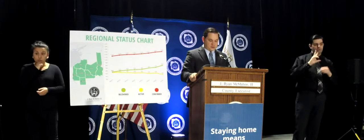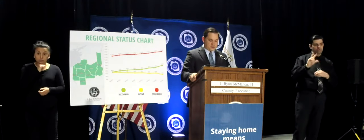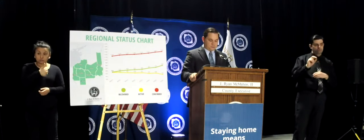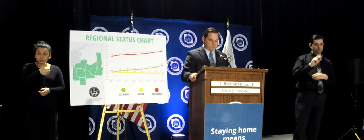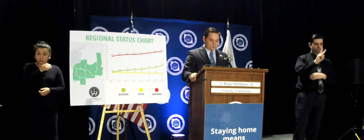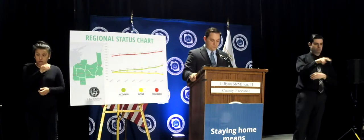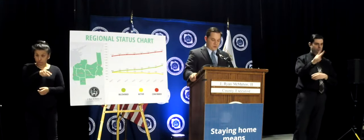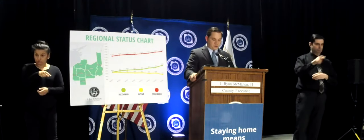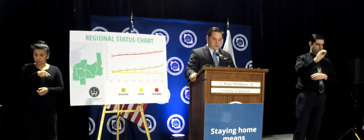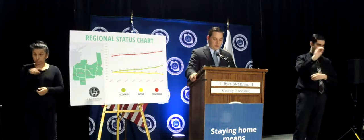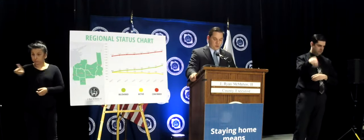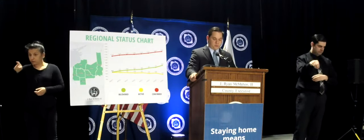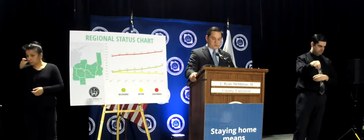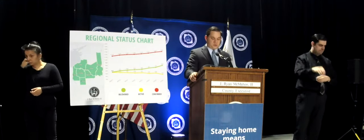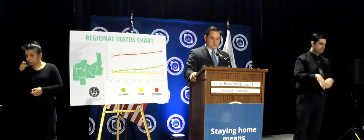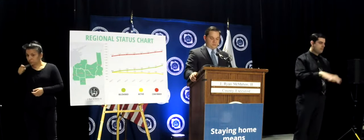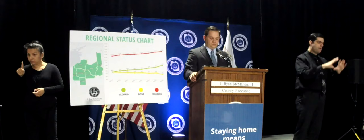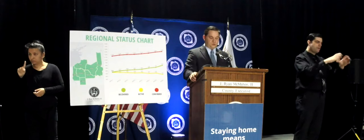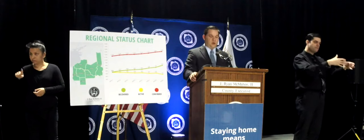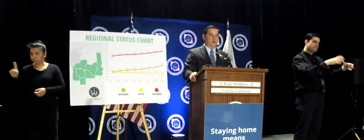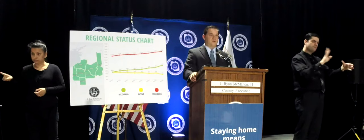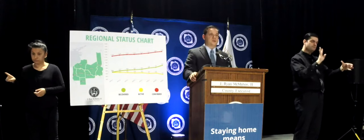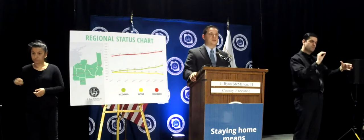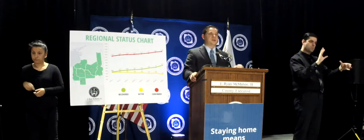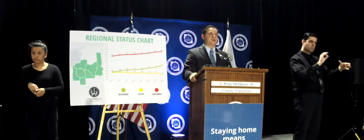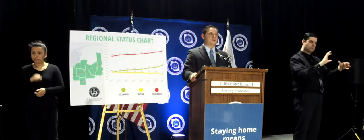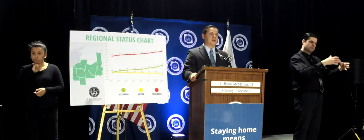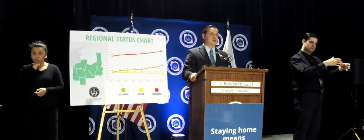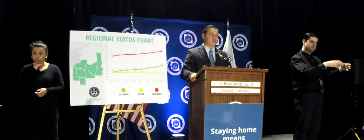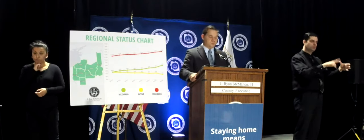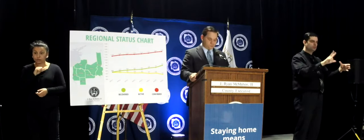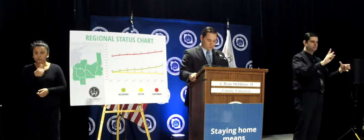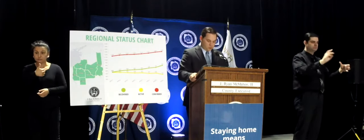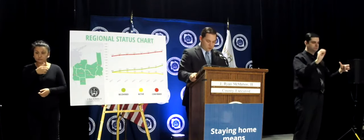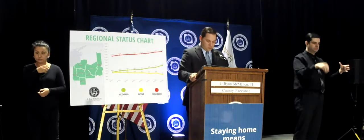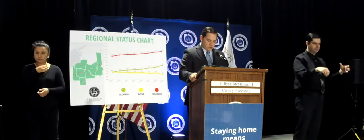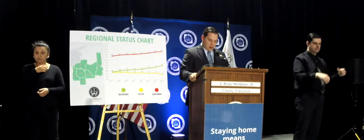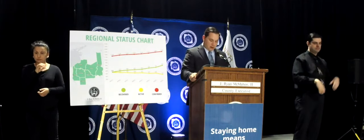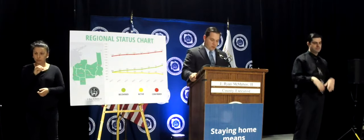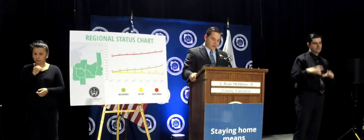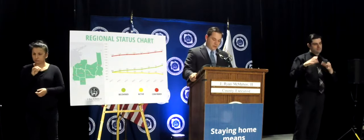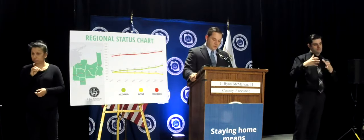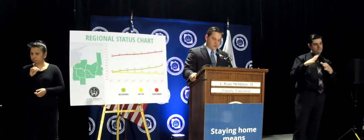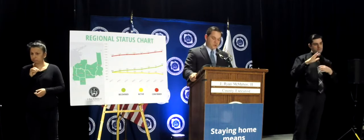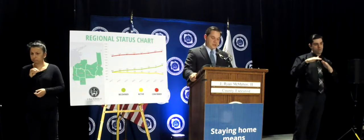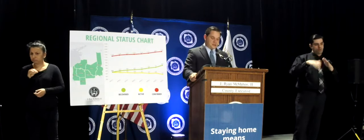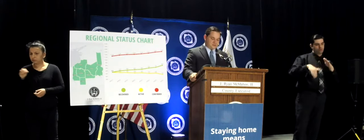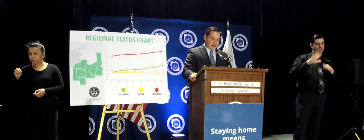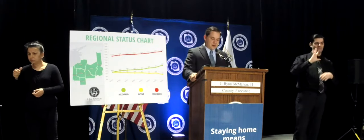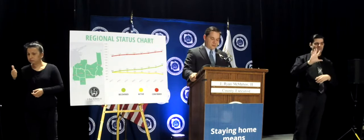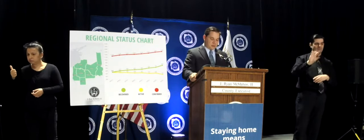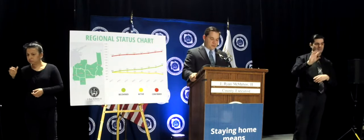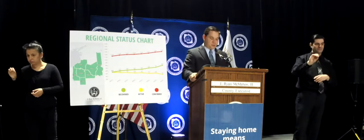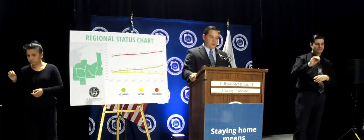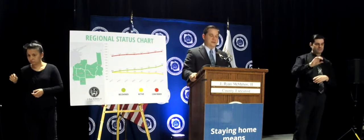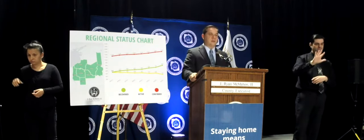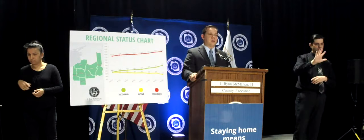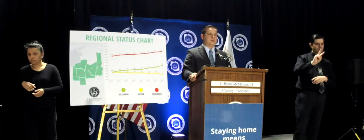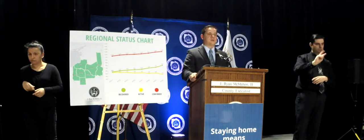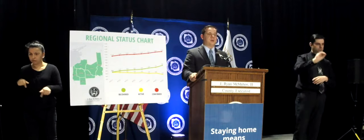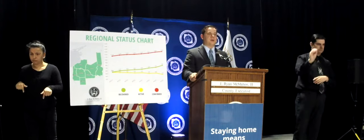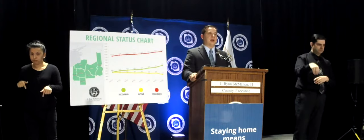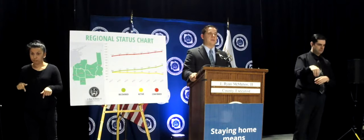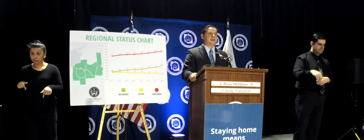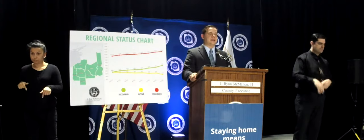under 60, and 31% are over 60 years of age. I'm now going to give you two sets of data. I'm going to break down